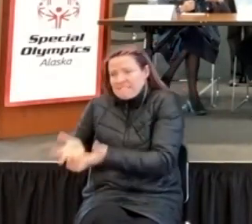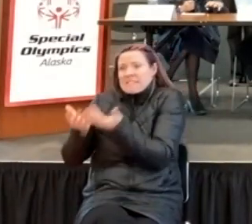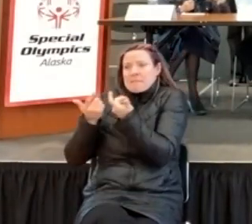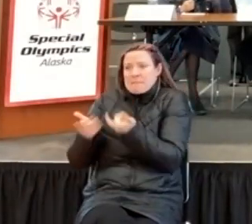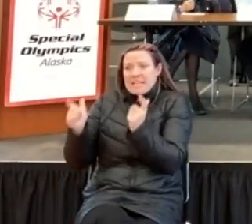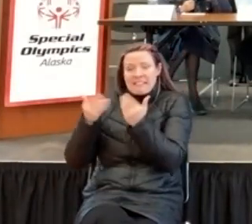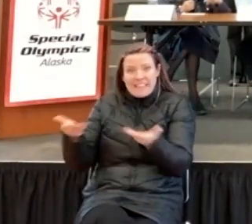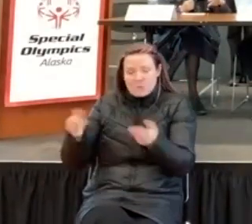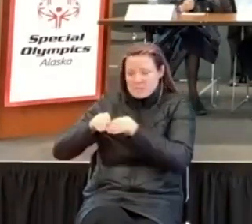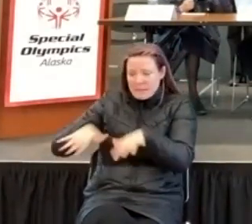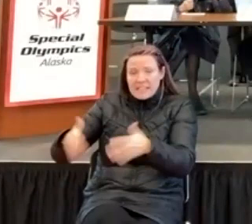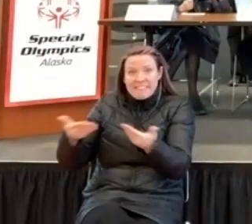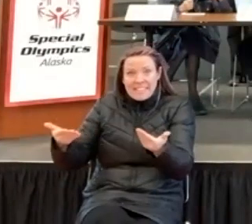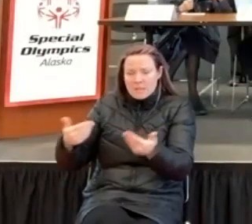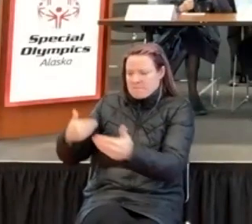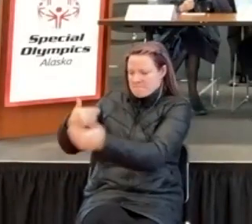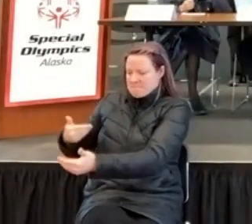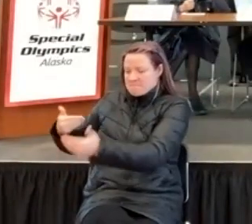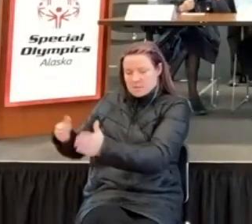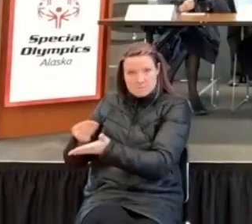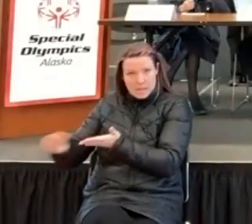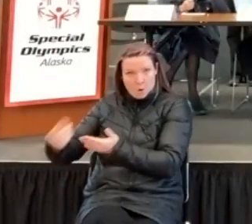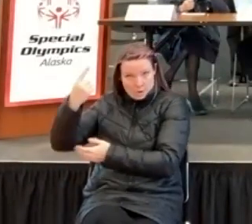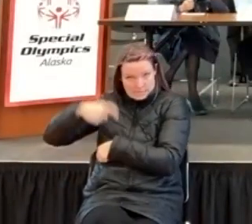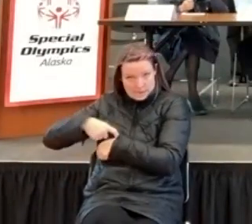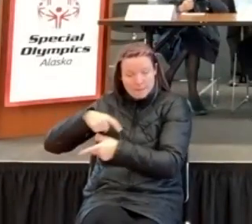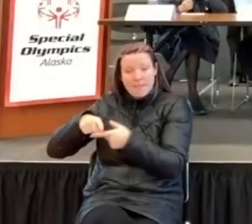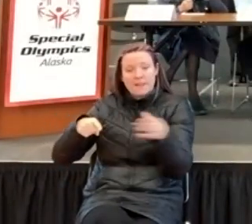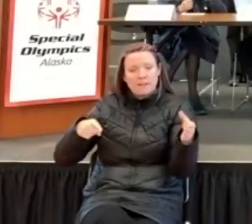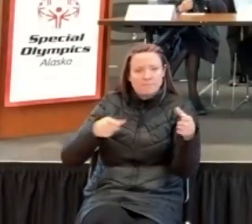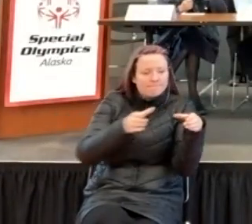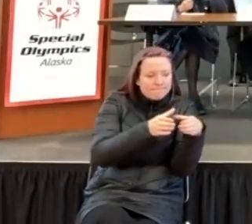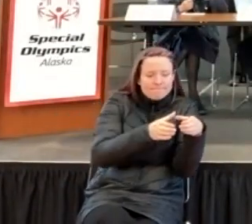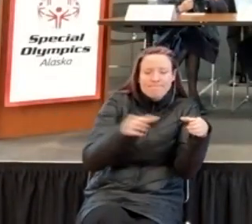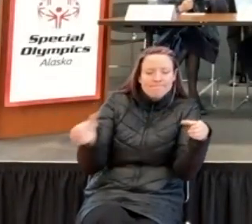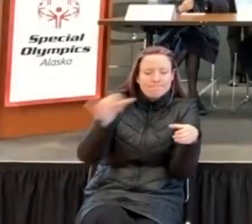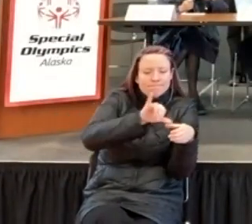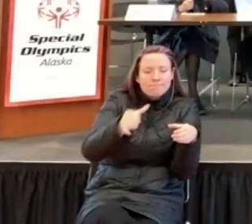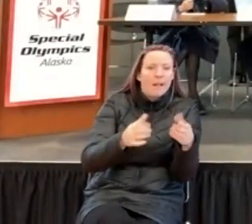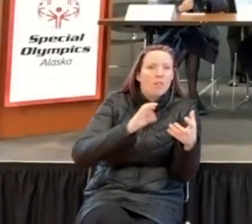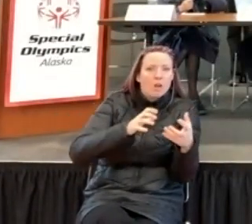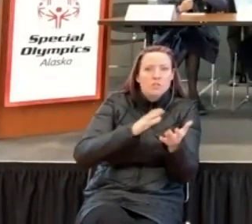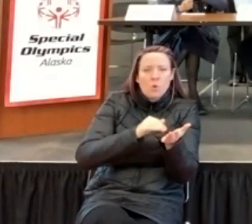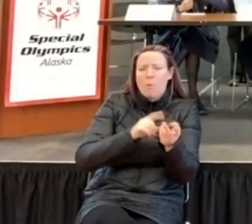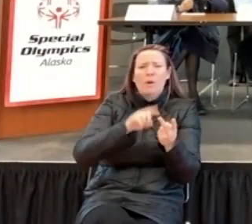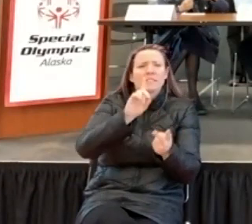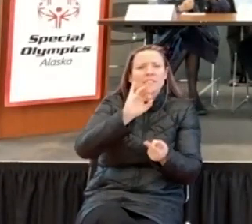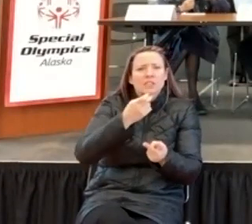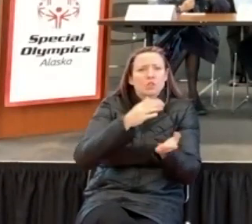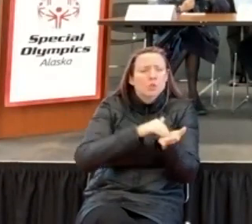and spilling things and dropping things. And that makes my day-to-day, you know, like laundry soap, dish soap,